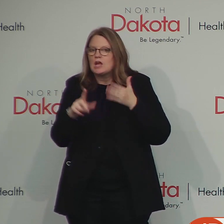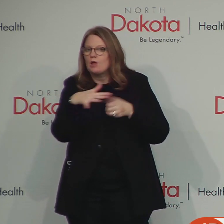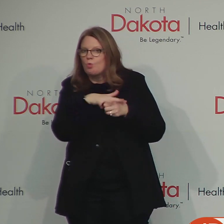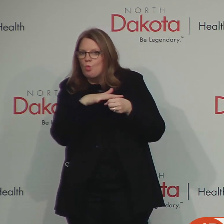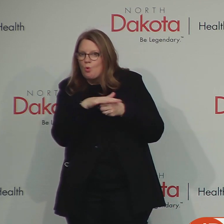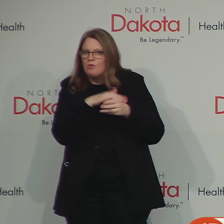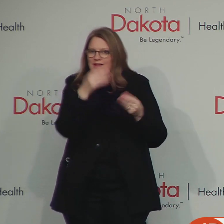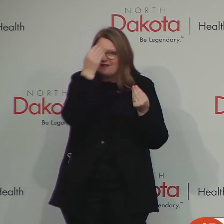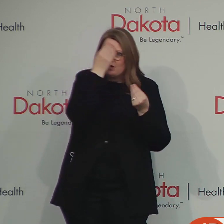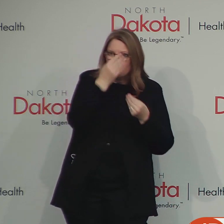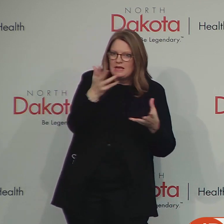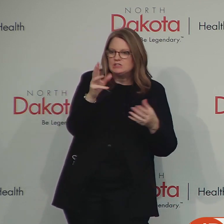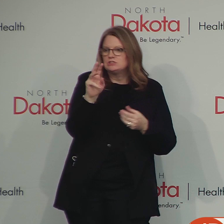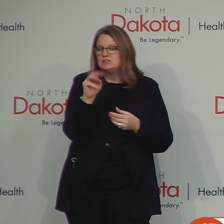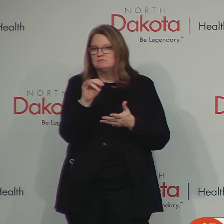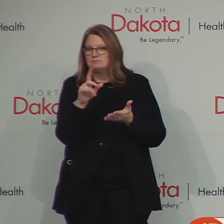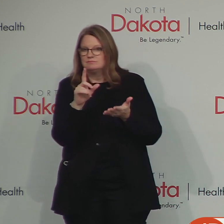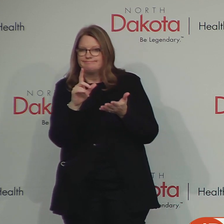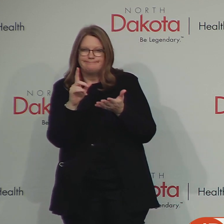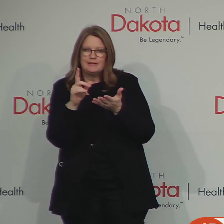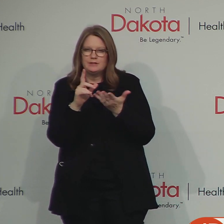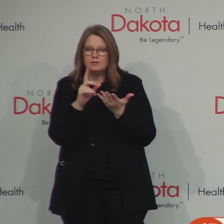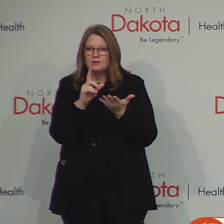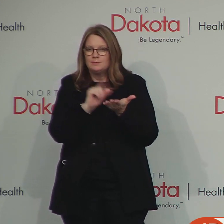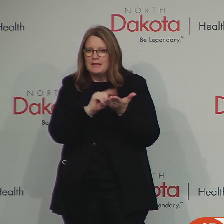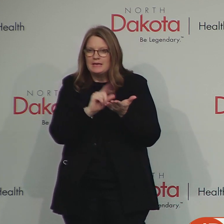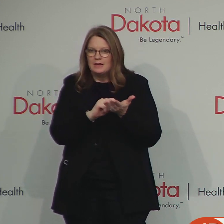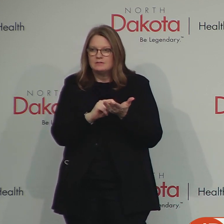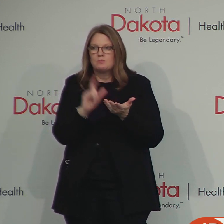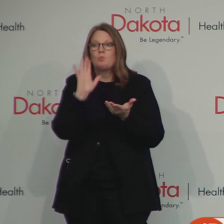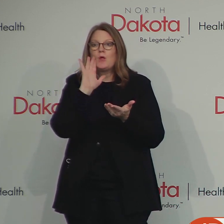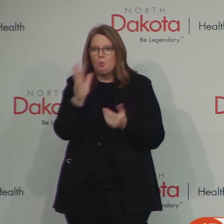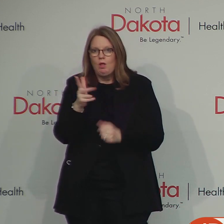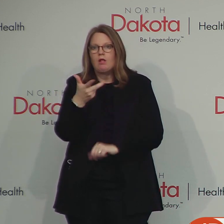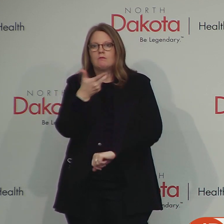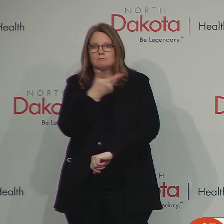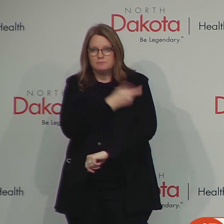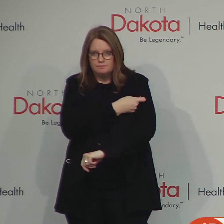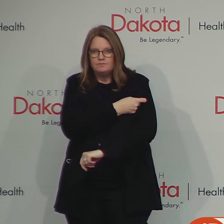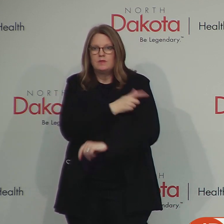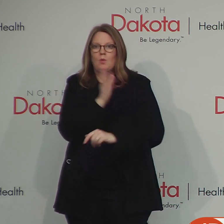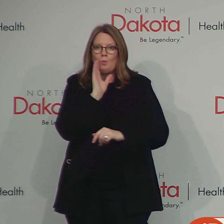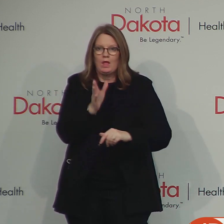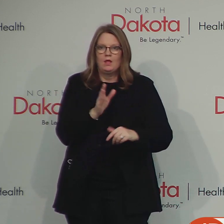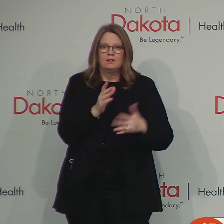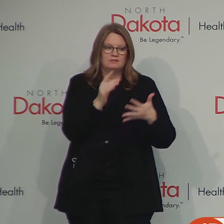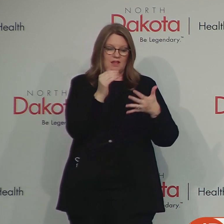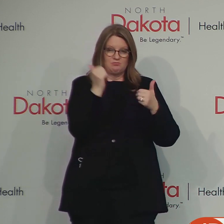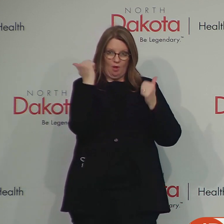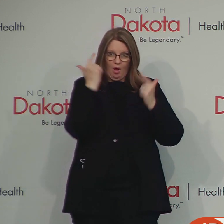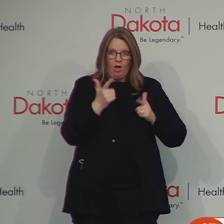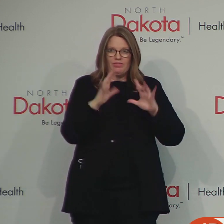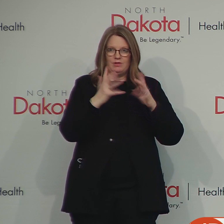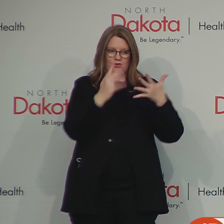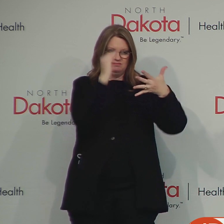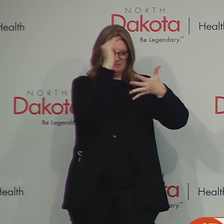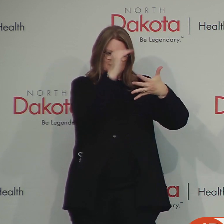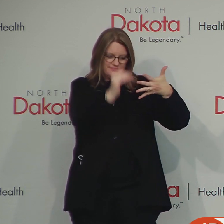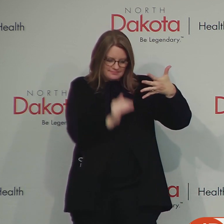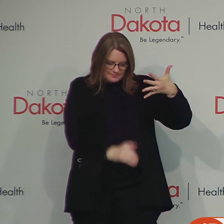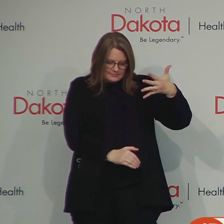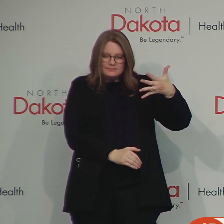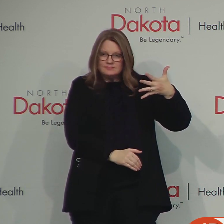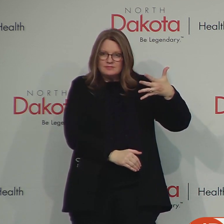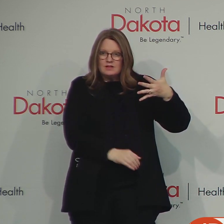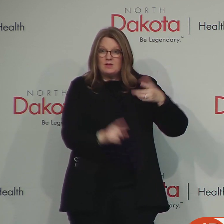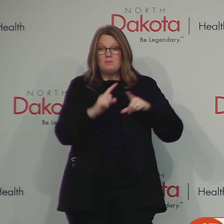local media. We eventually will get to everybody in every priority group. We're not going to miss you, but we do